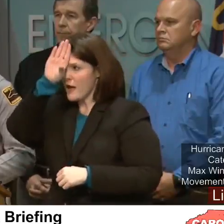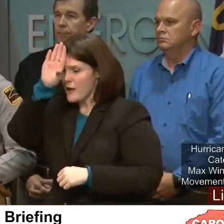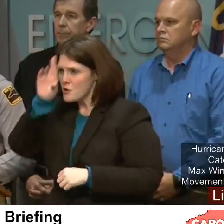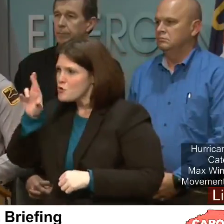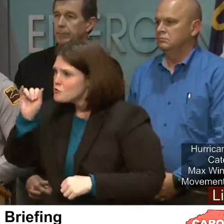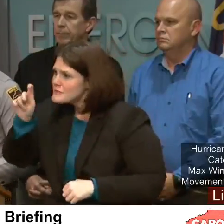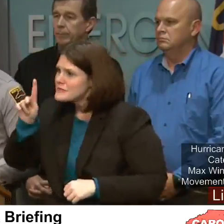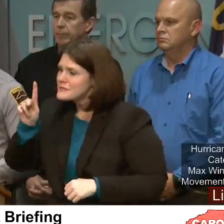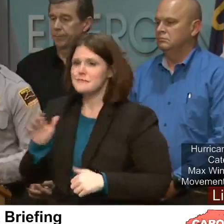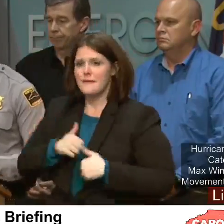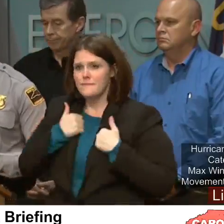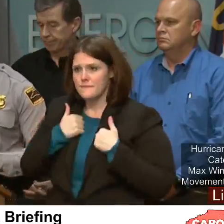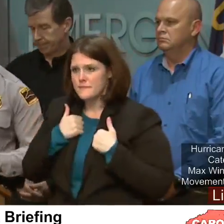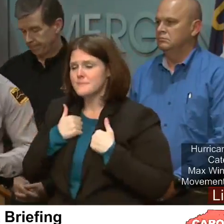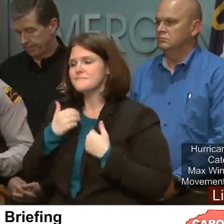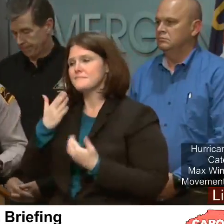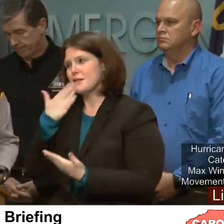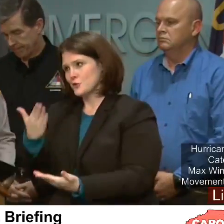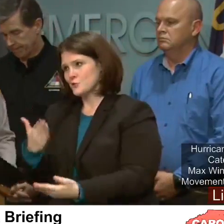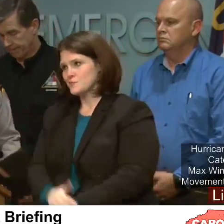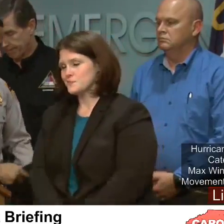way. Thank you.